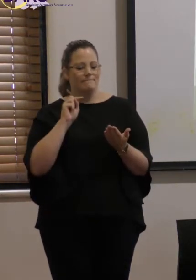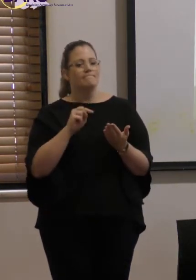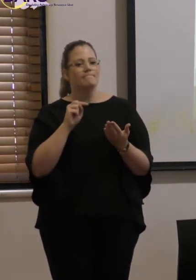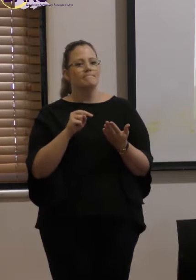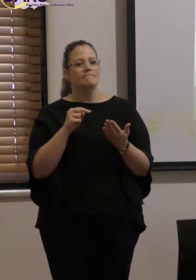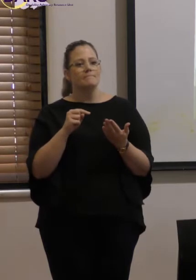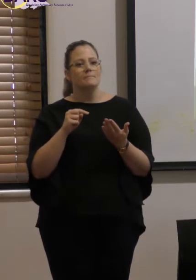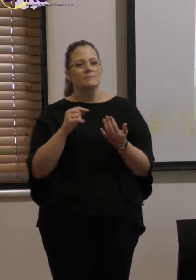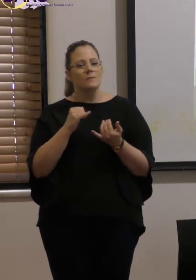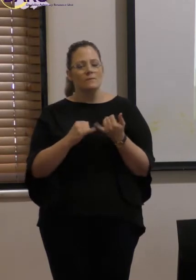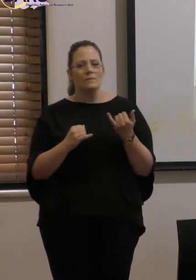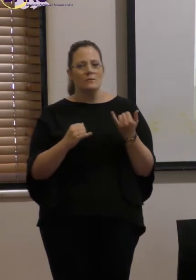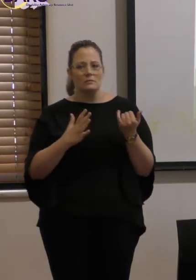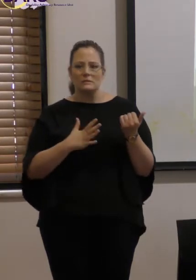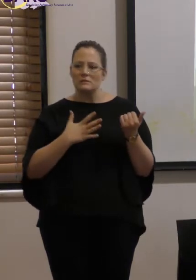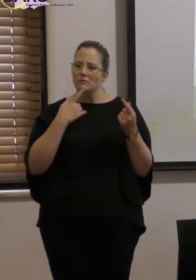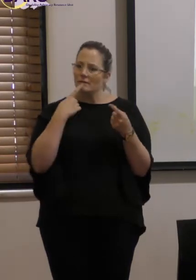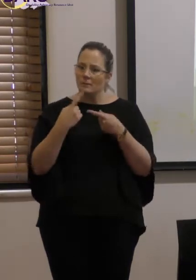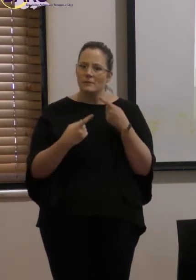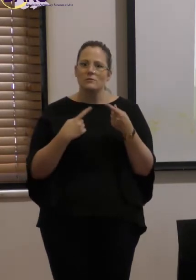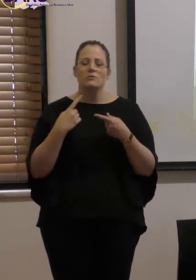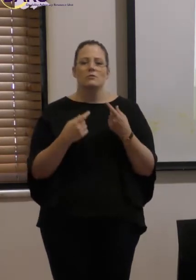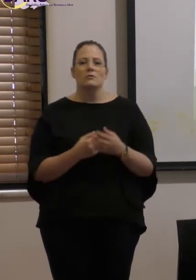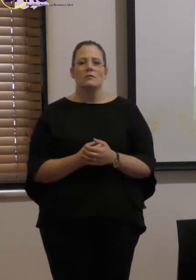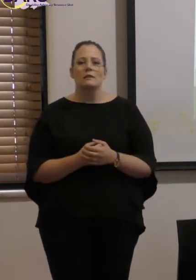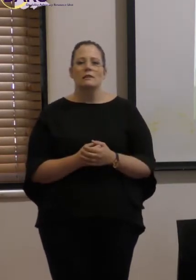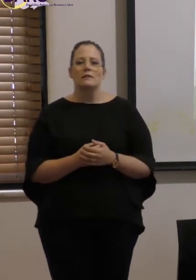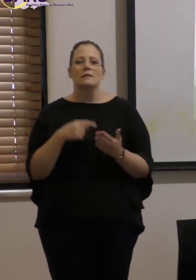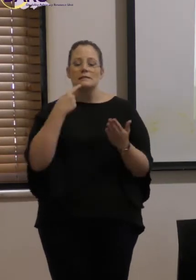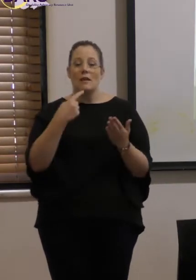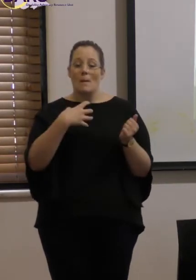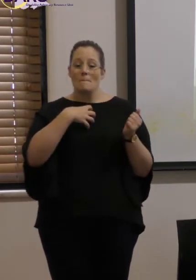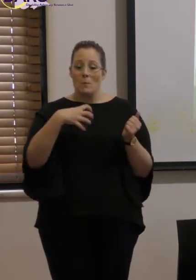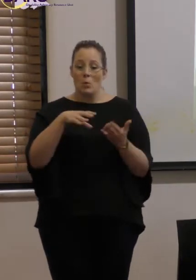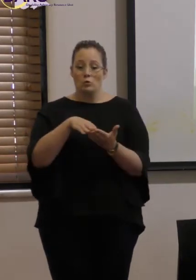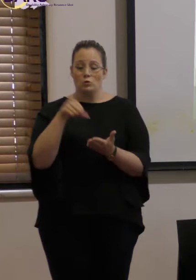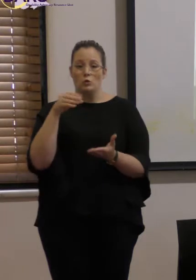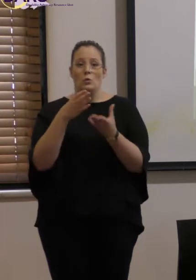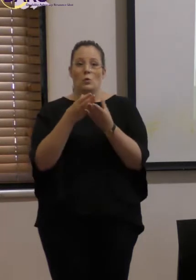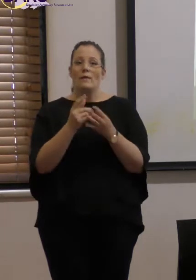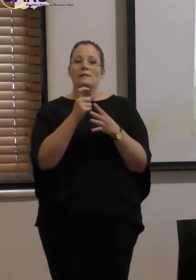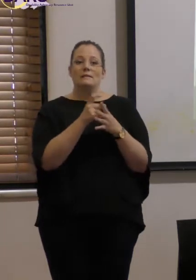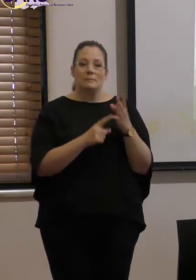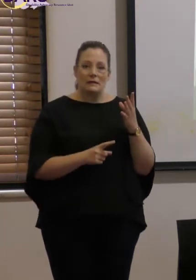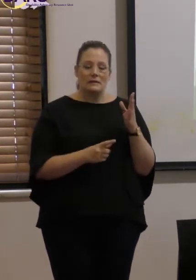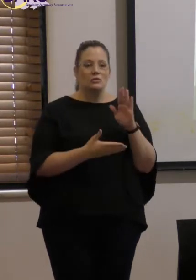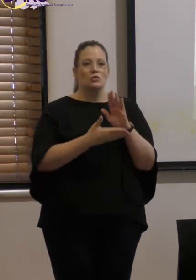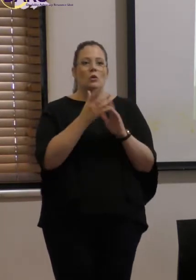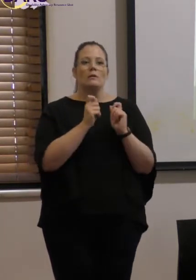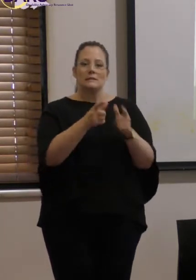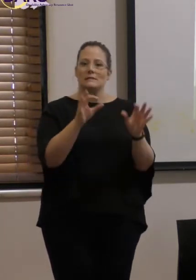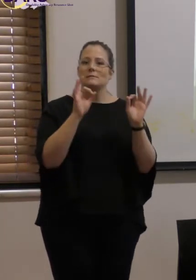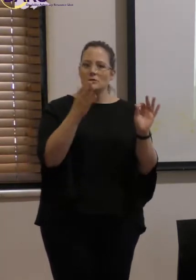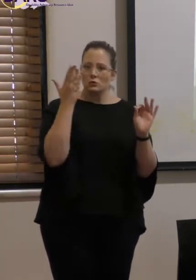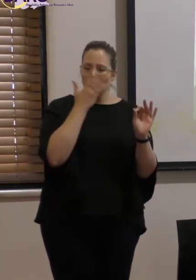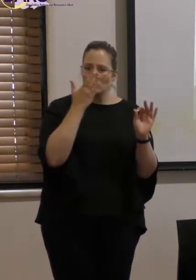interesting information. And what they said was that the students with disability, there was more students with disability attending special schools.